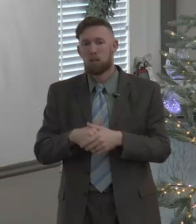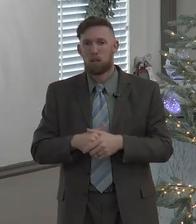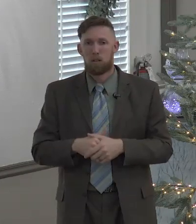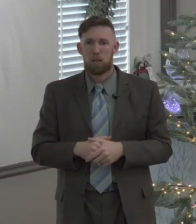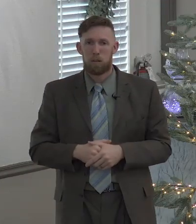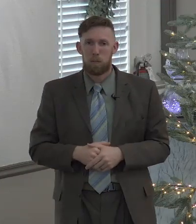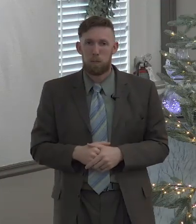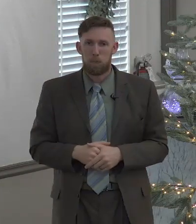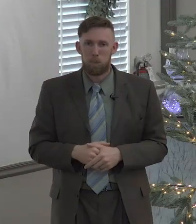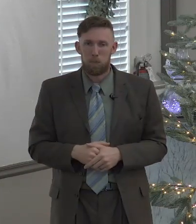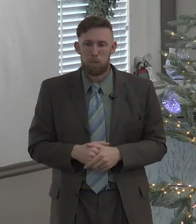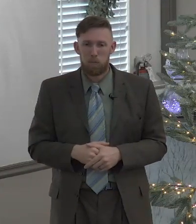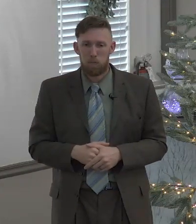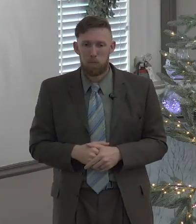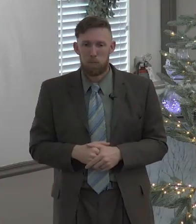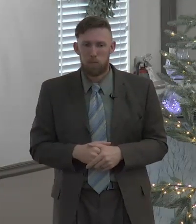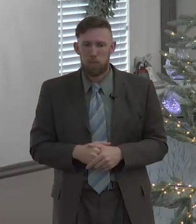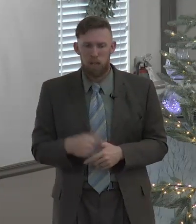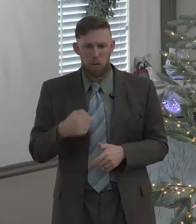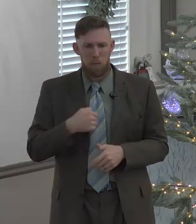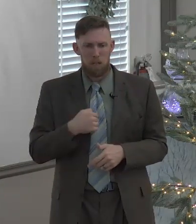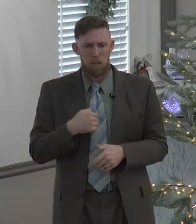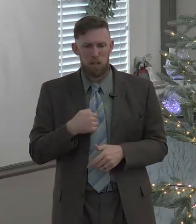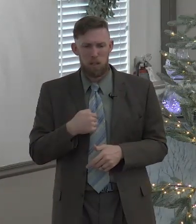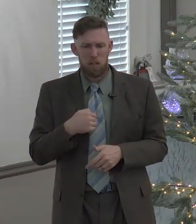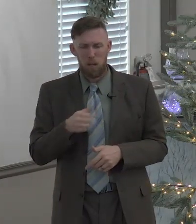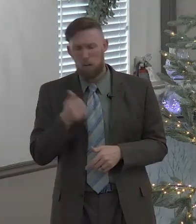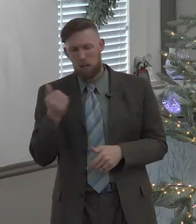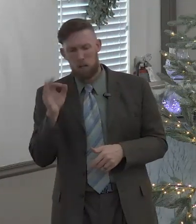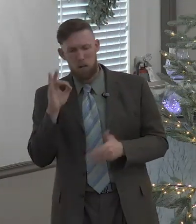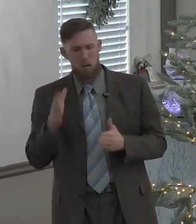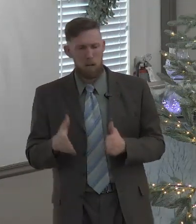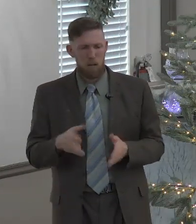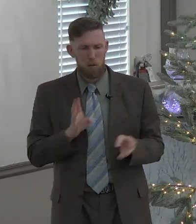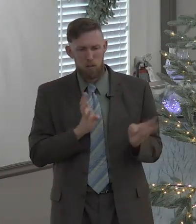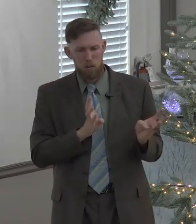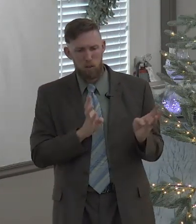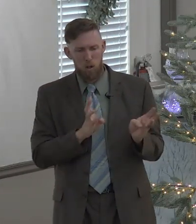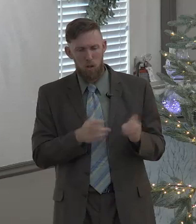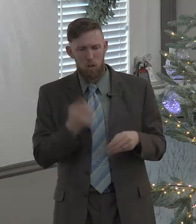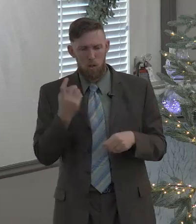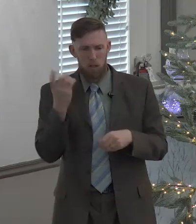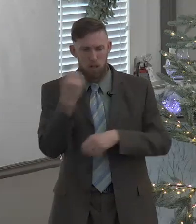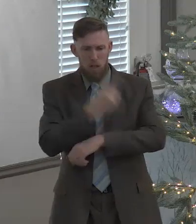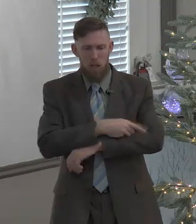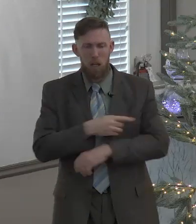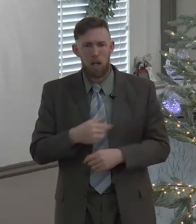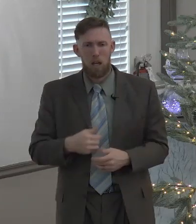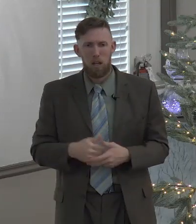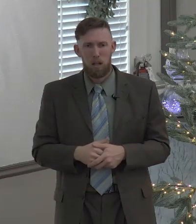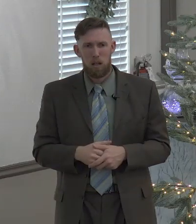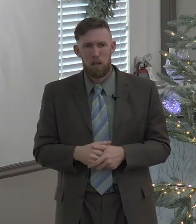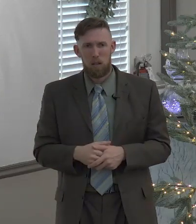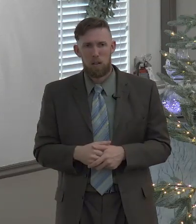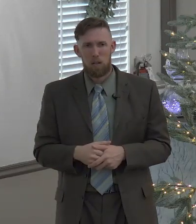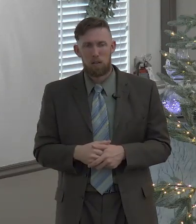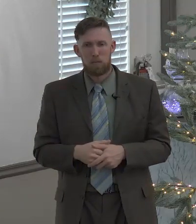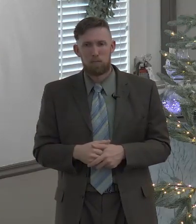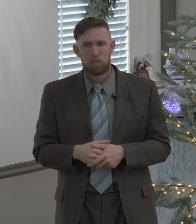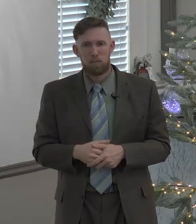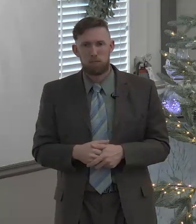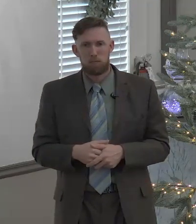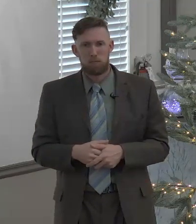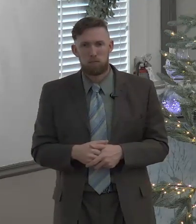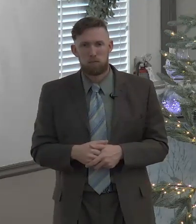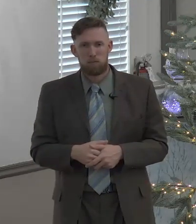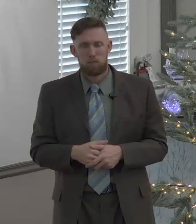And we were talking one day, I think it was Pastor Dion and I, and we were talking about that.